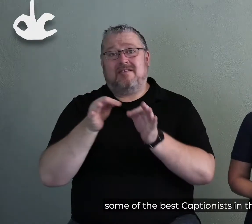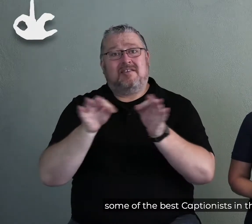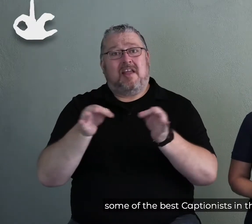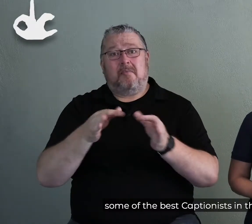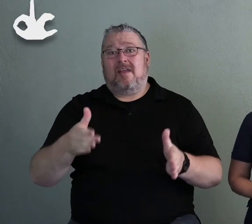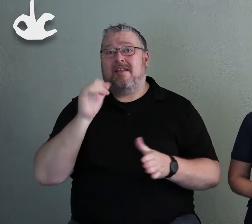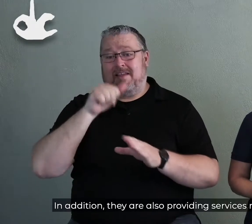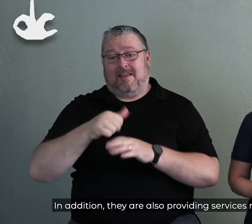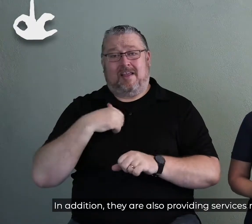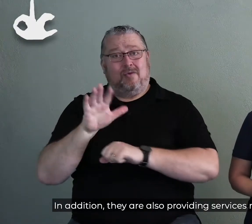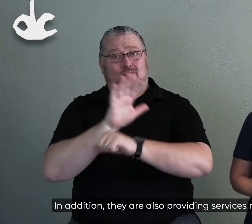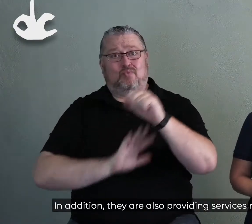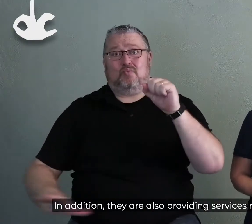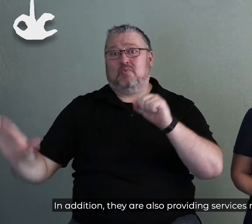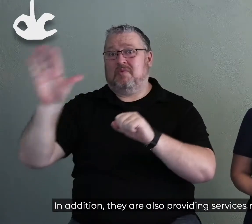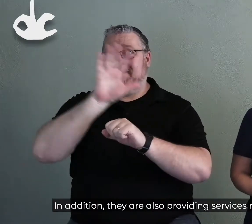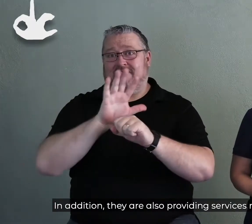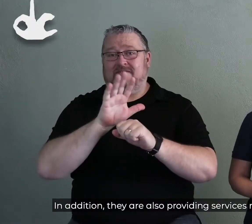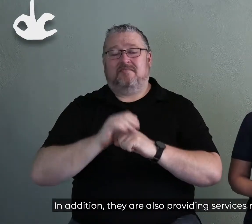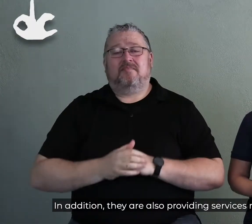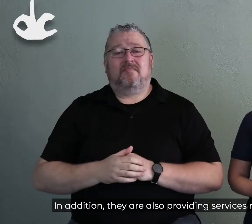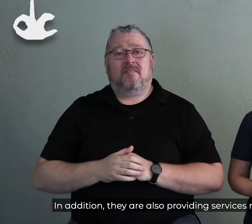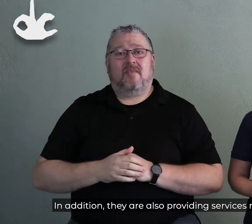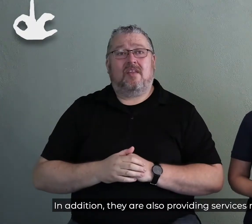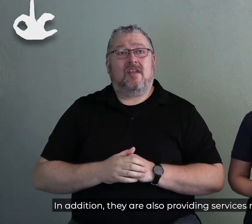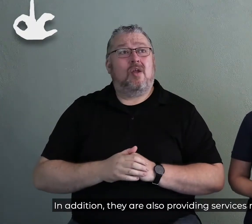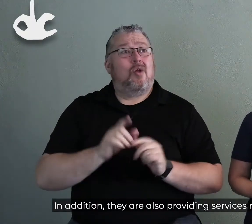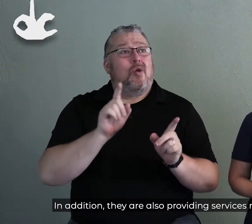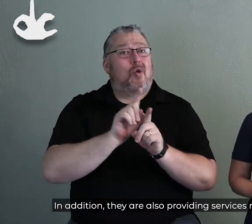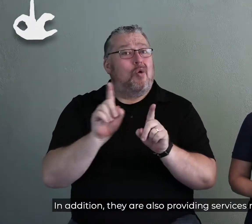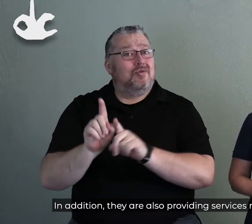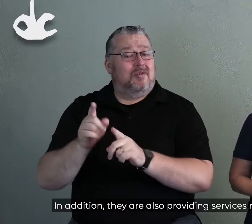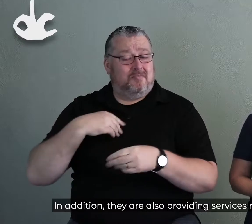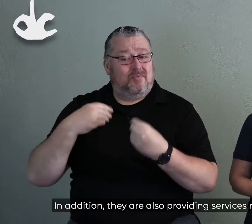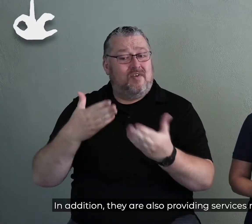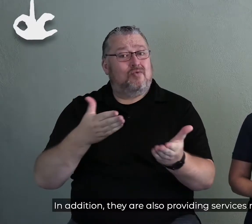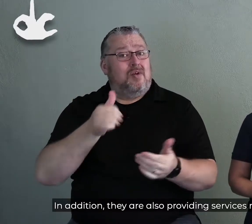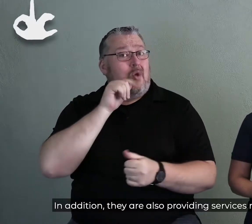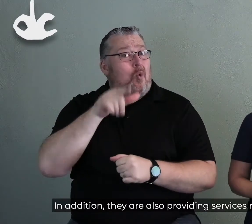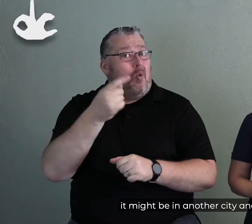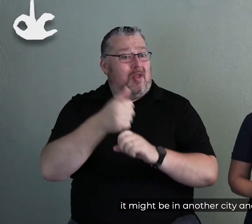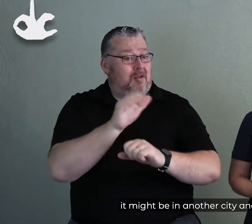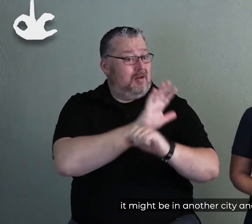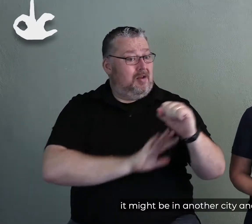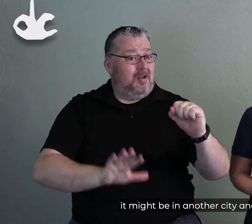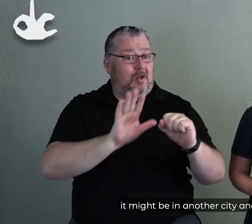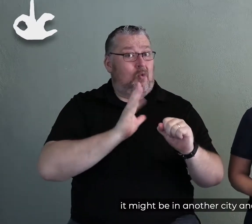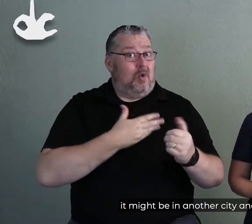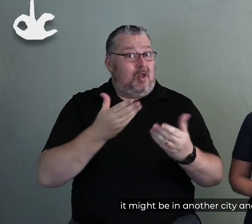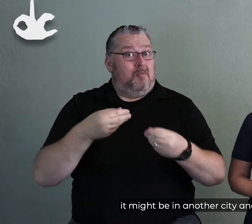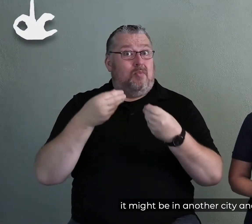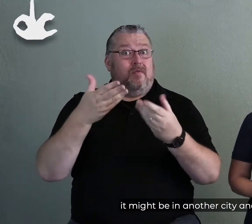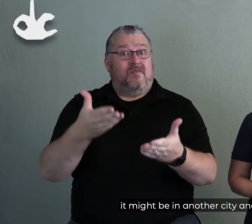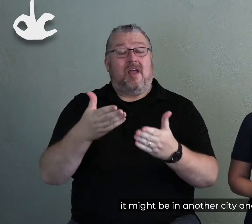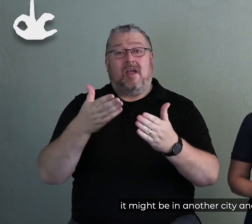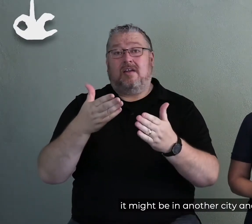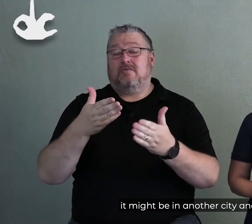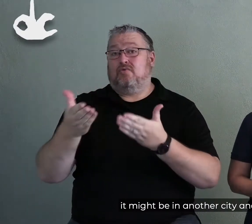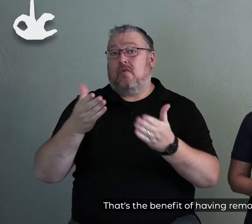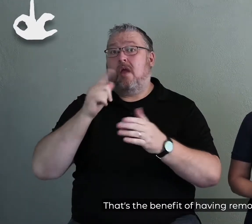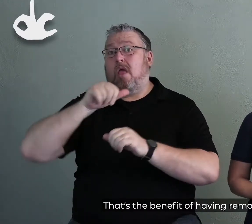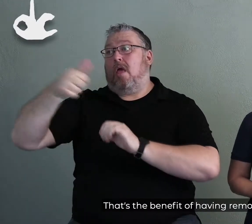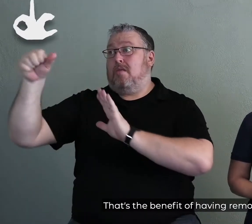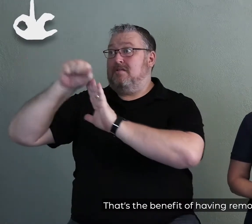in the tri-state. In addition, they're also providing services not just in the tri-state, it might be in another city and